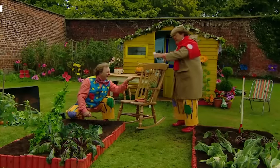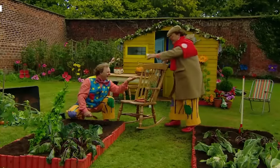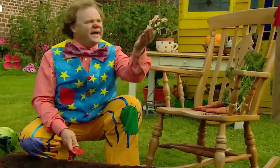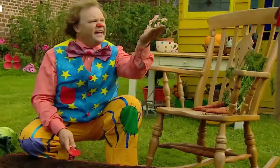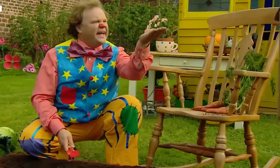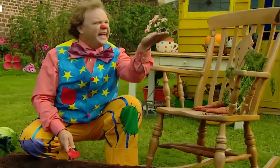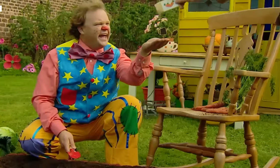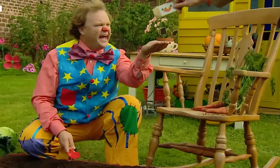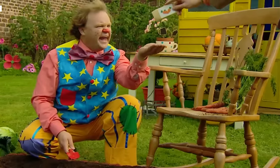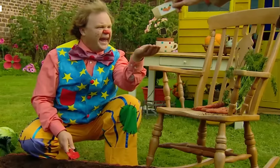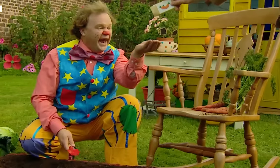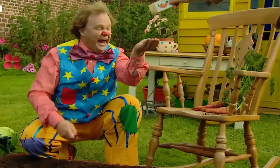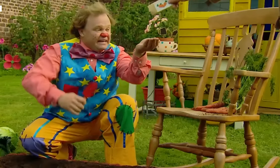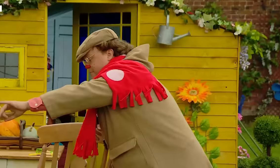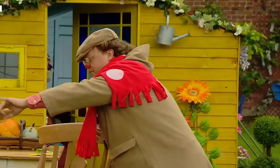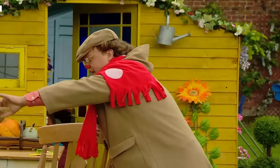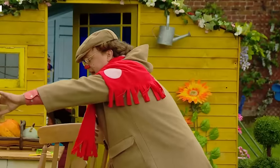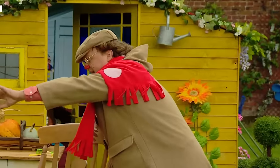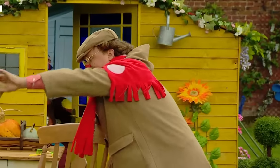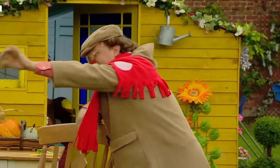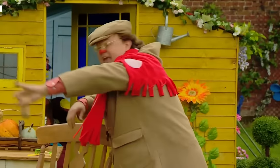those. There you go, a few more for luck.